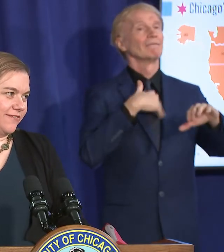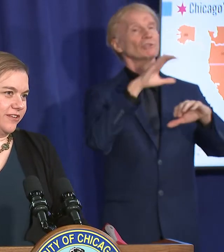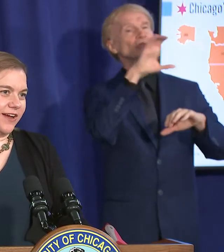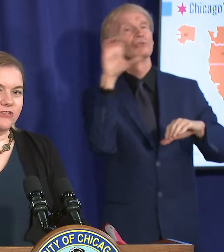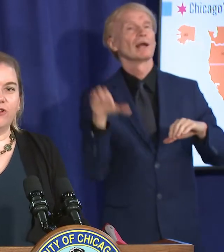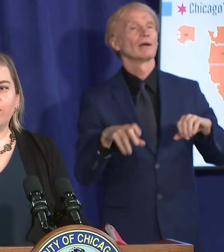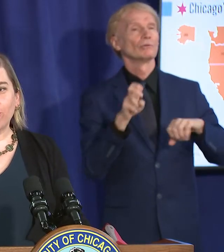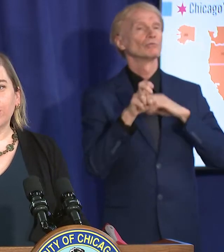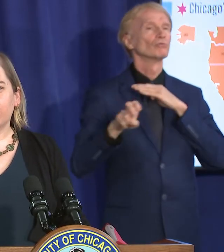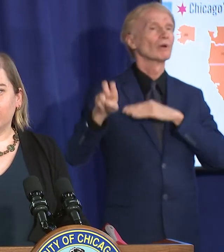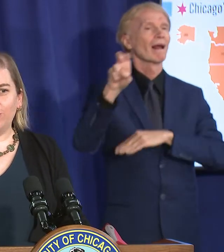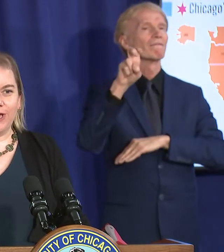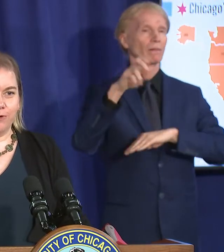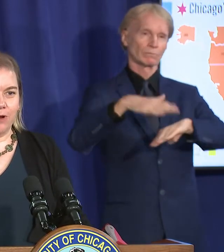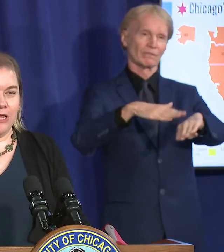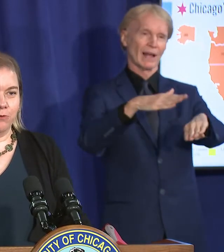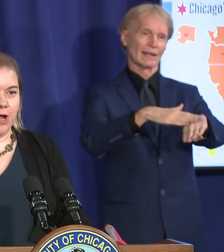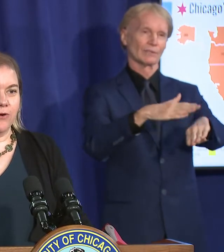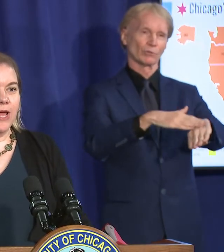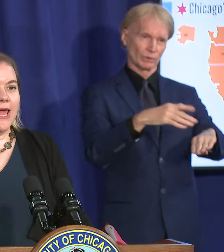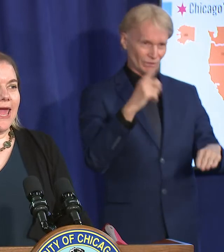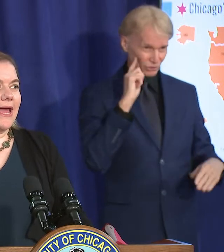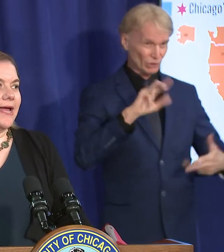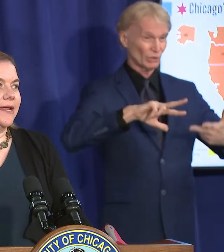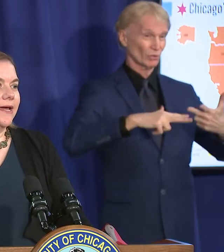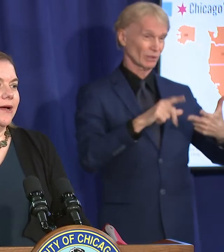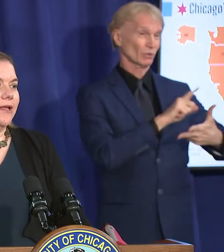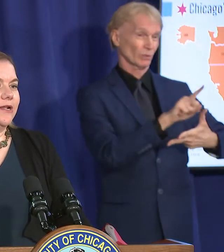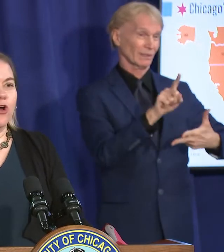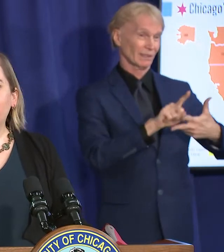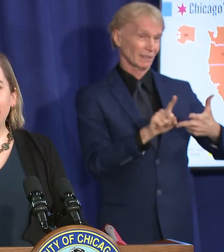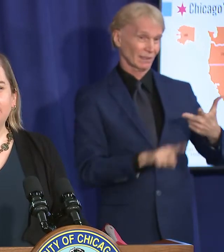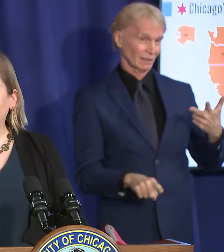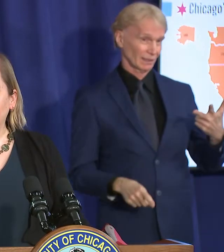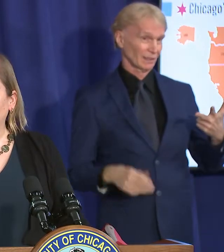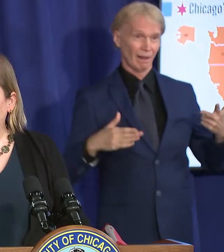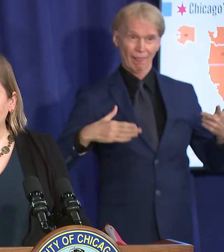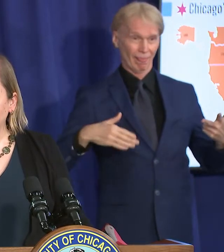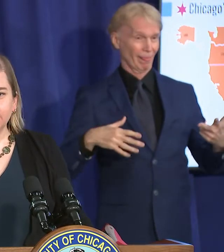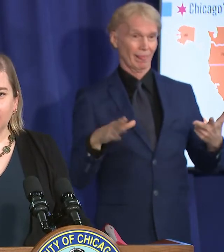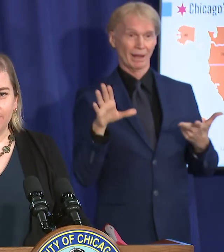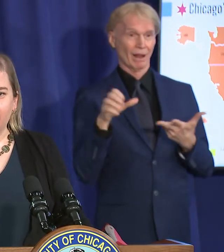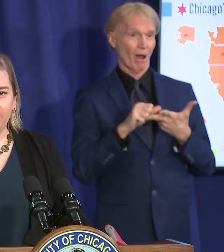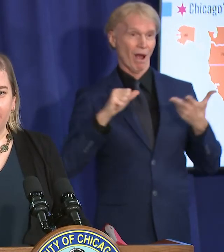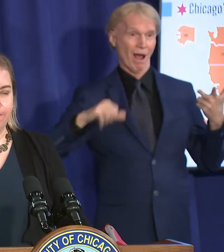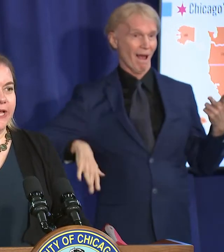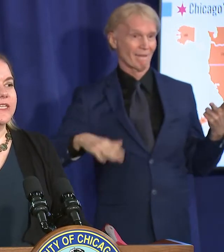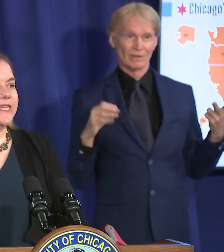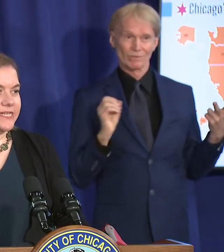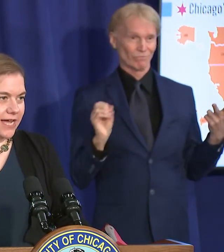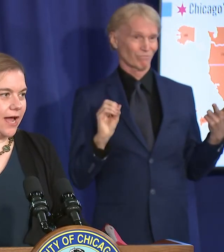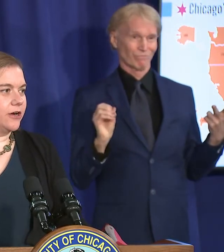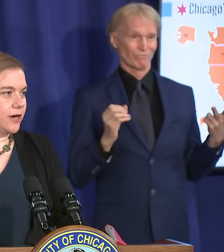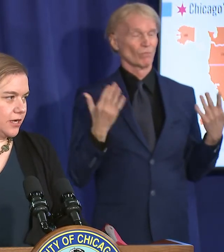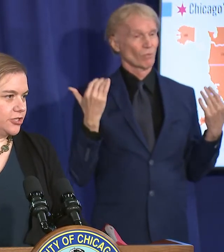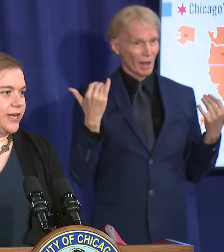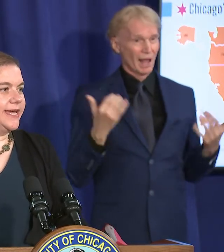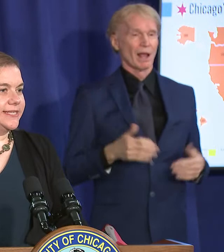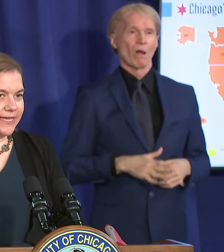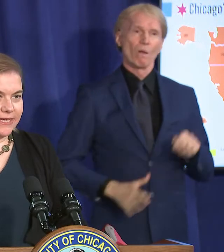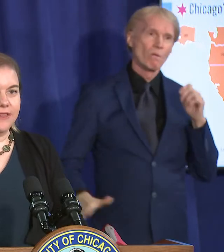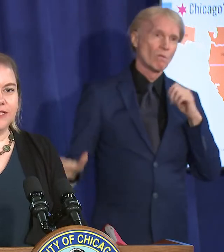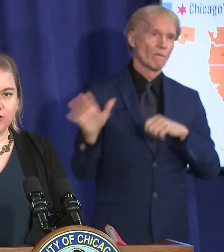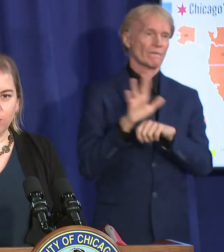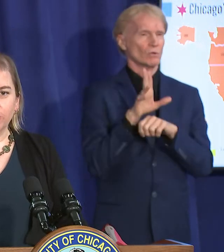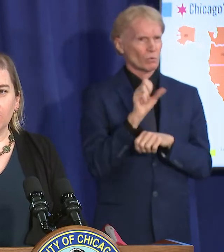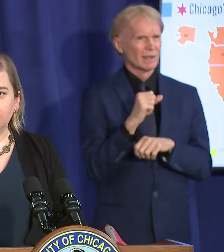Chicago's travel advisory for the 3rd week in a row. And nobody is even close to coming off it because the entire country